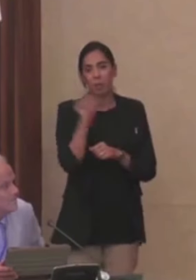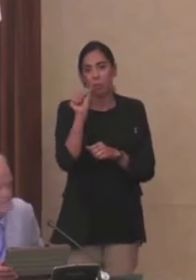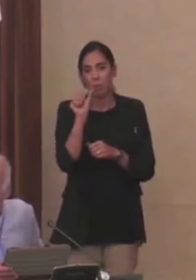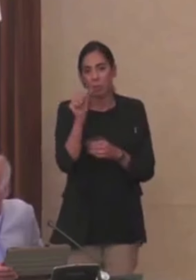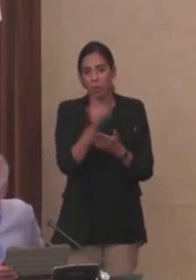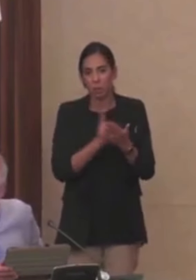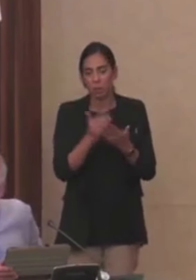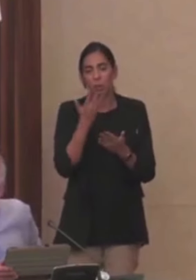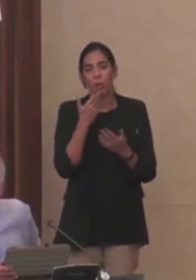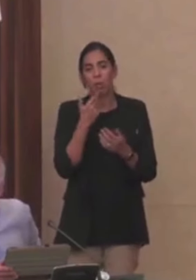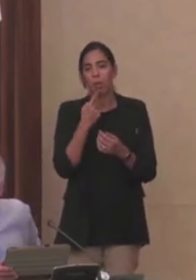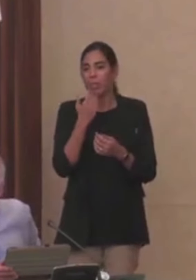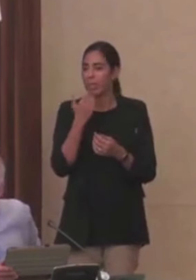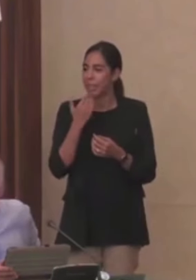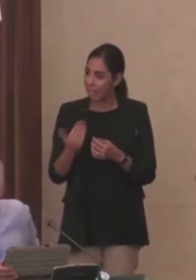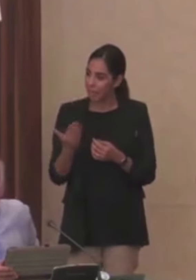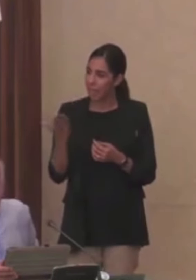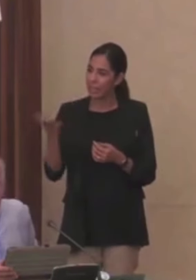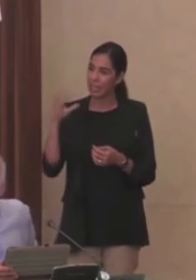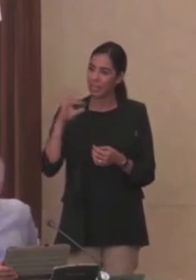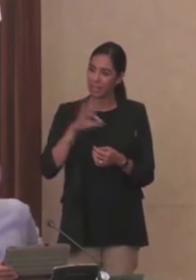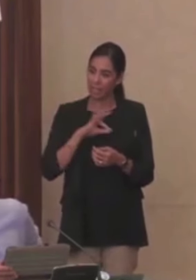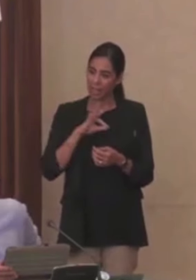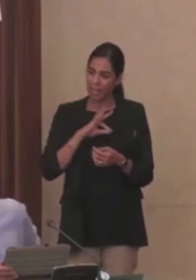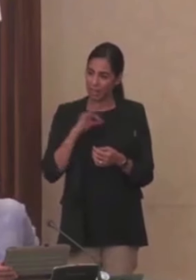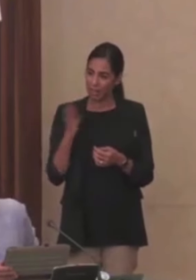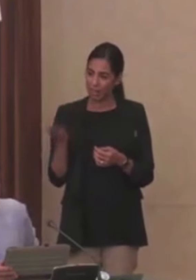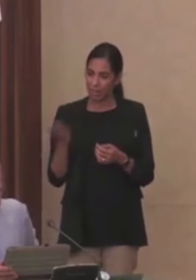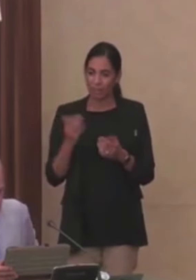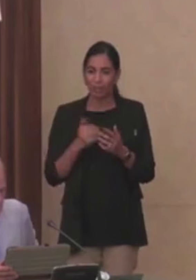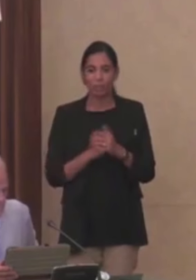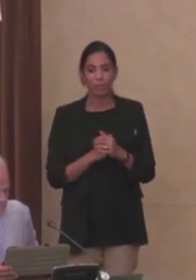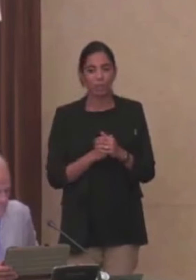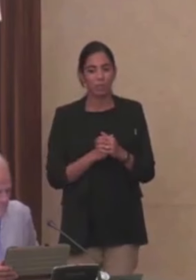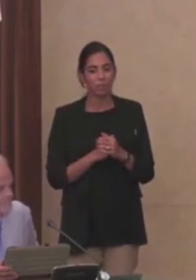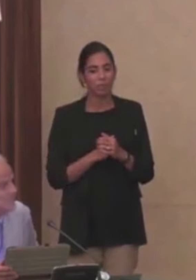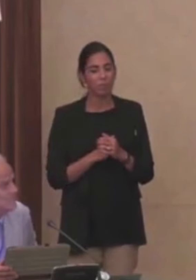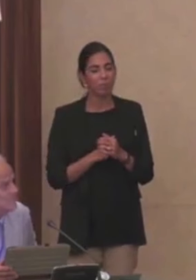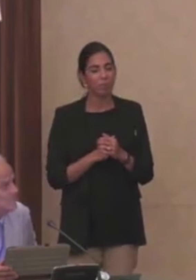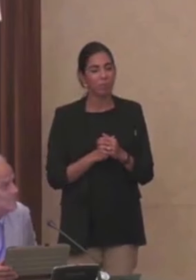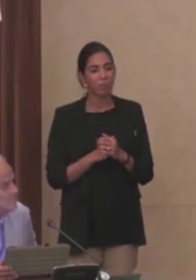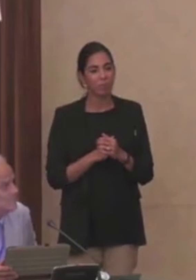and Senator Max Romero, who is following us from the screen.